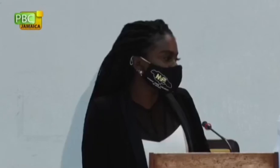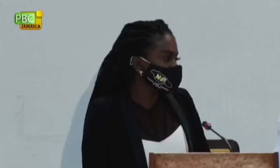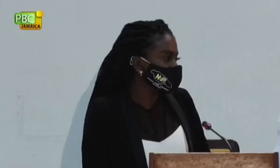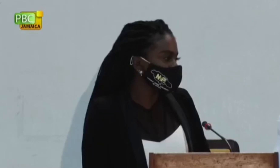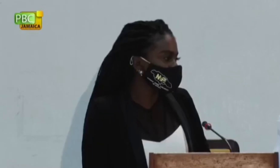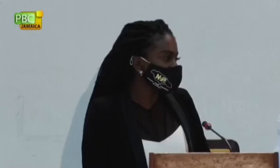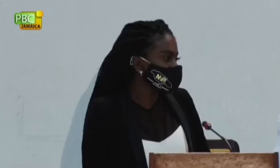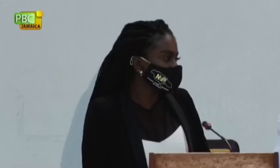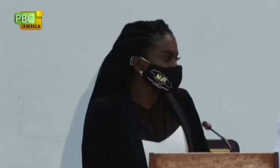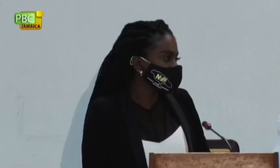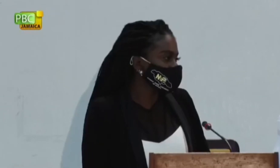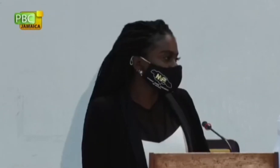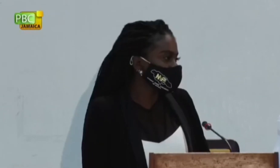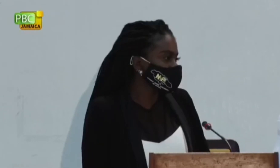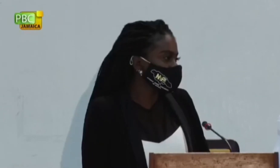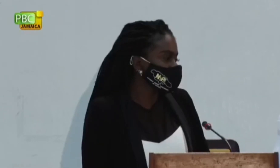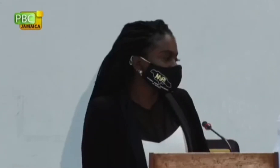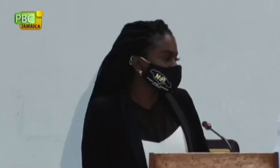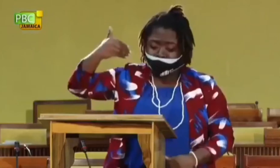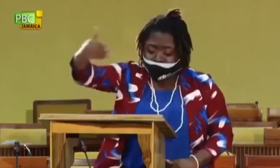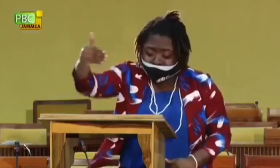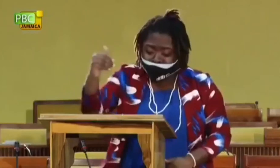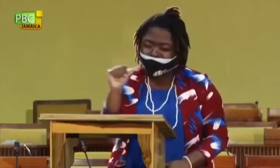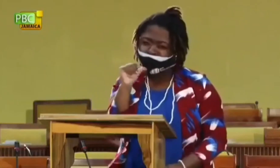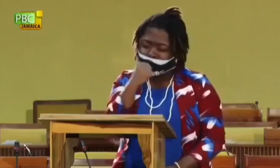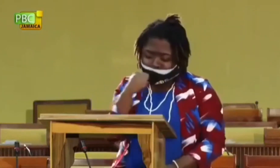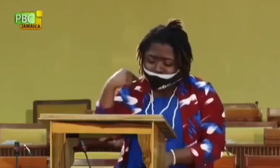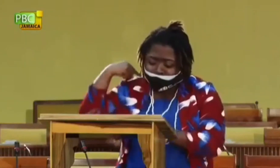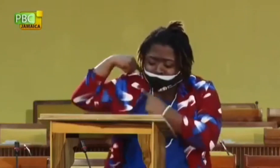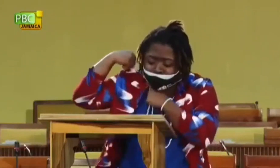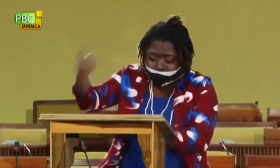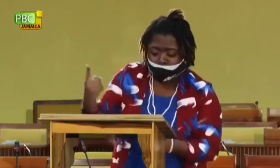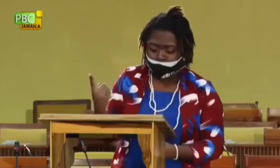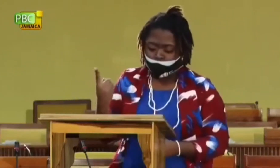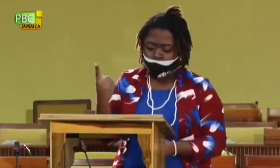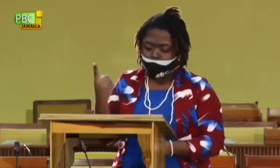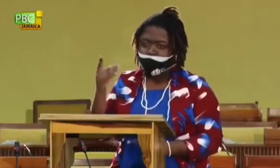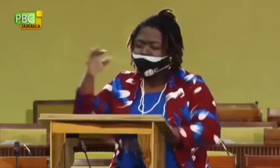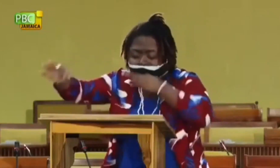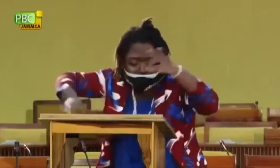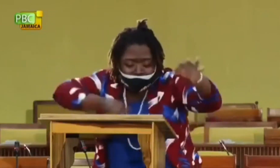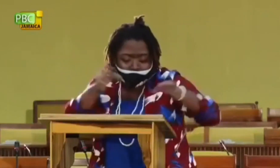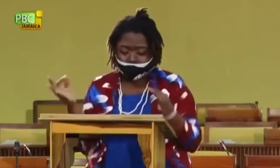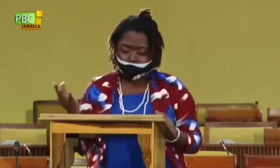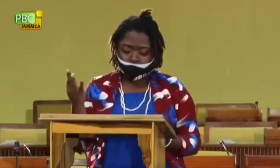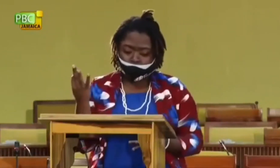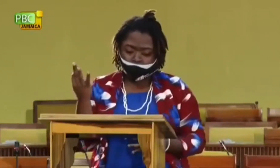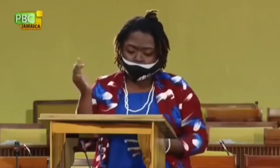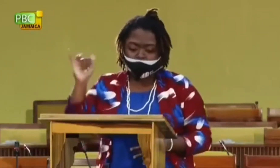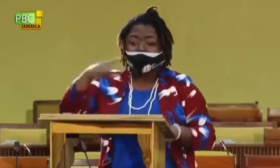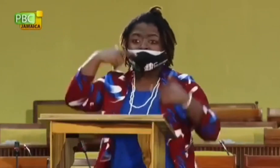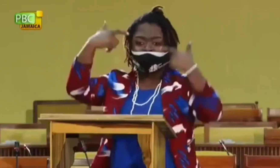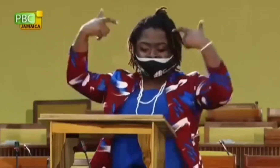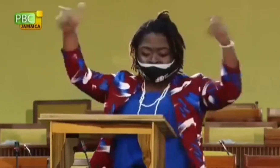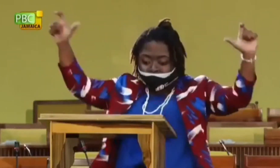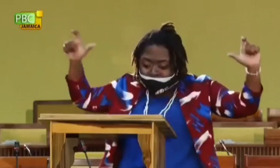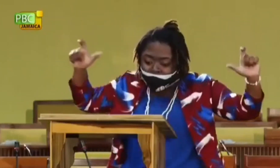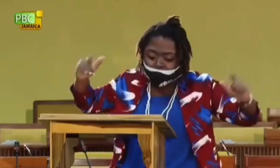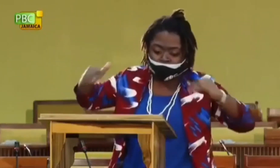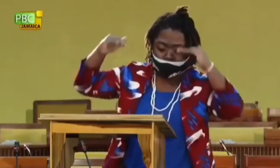feeling? This is exactly what the deaf community undergoes every day. This continuous pressure and